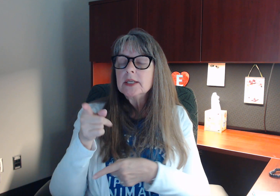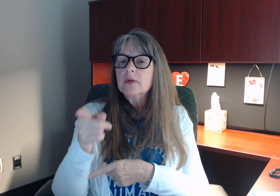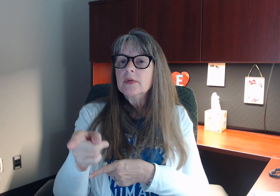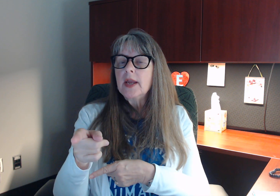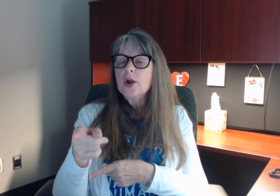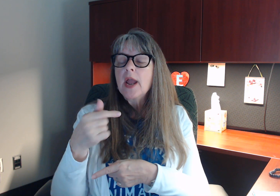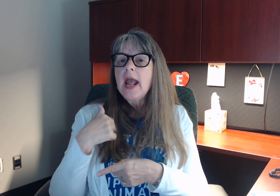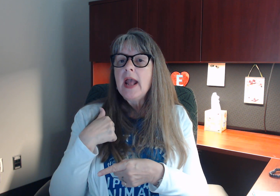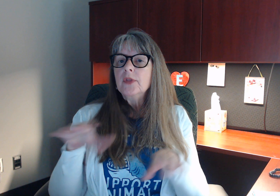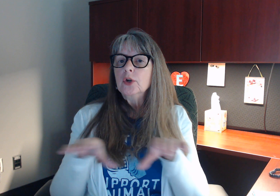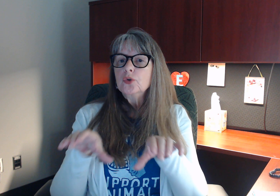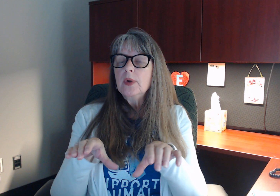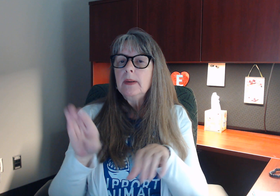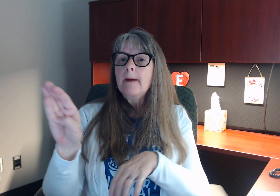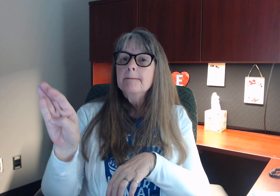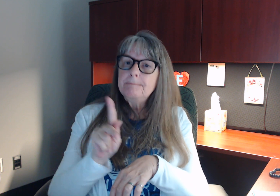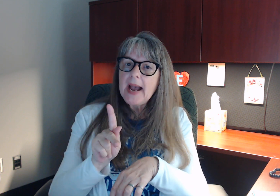over there, and they're doing back,